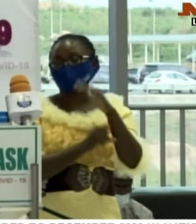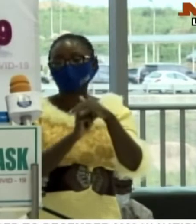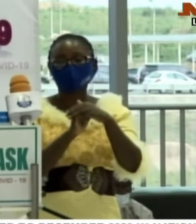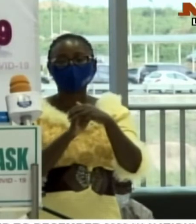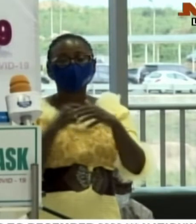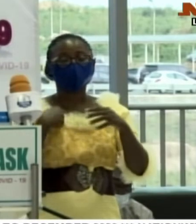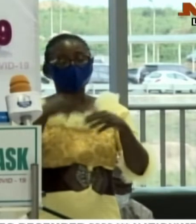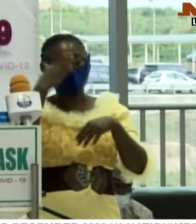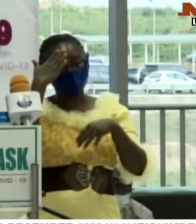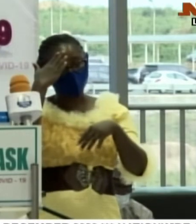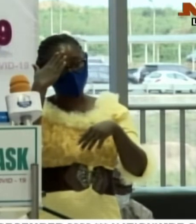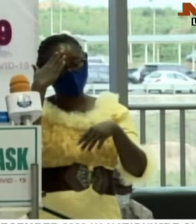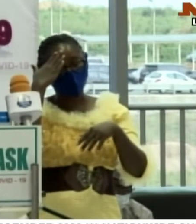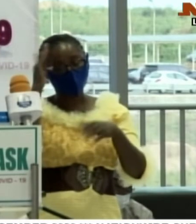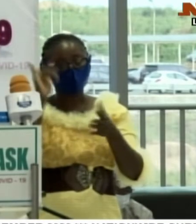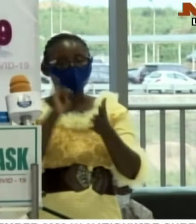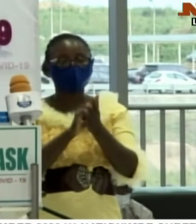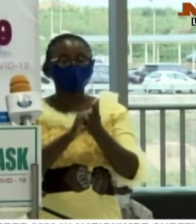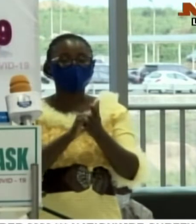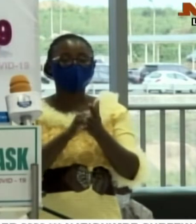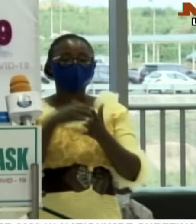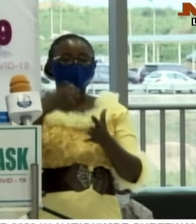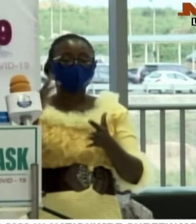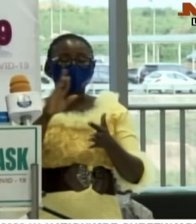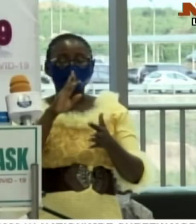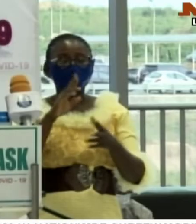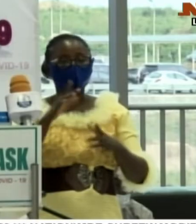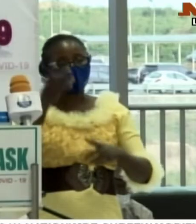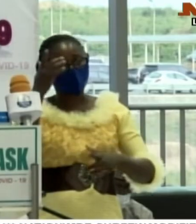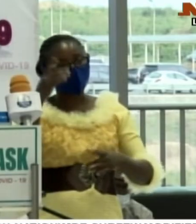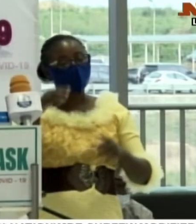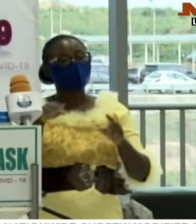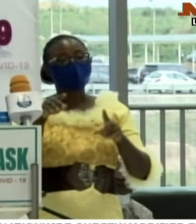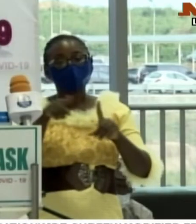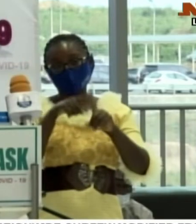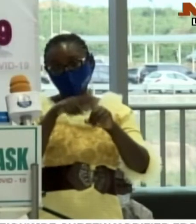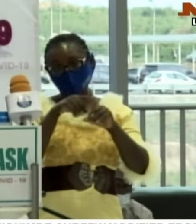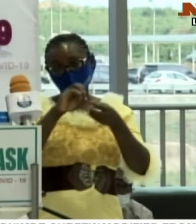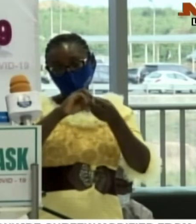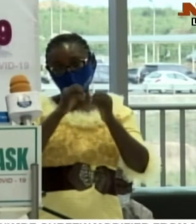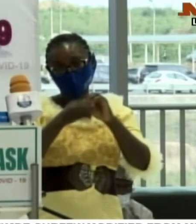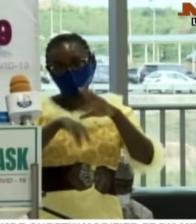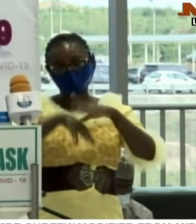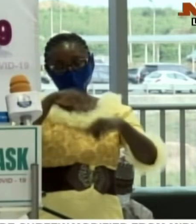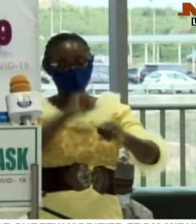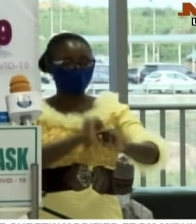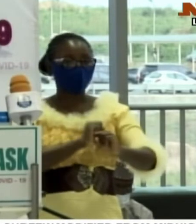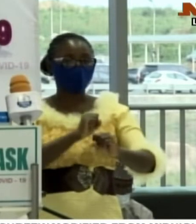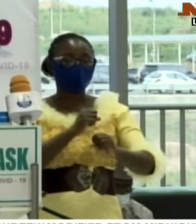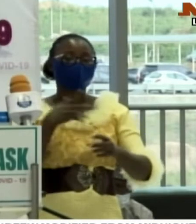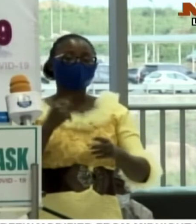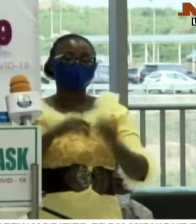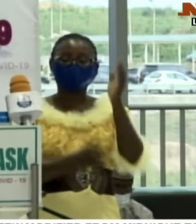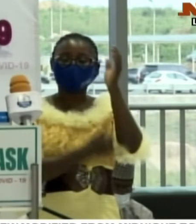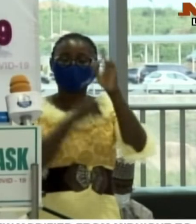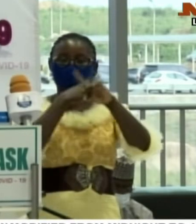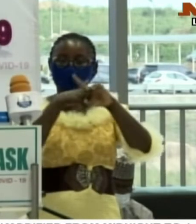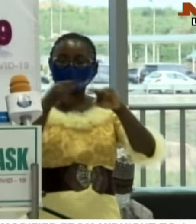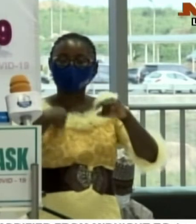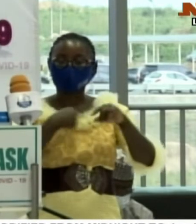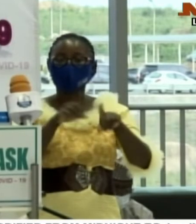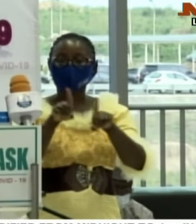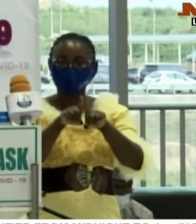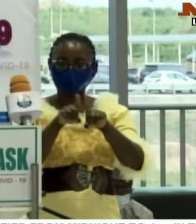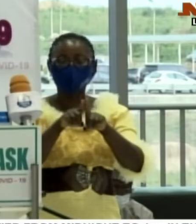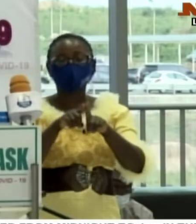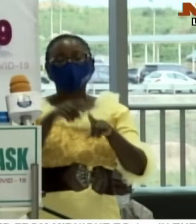We know that there are cases outside the country, but we also know that within the country we also have